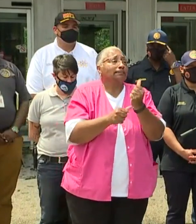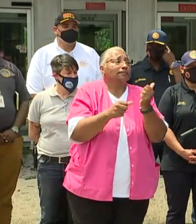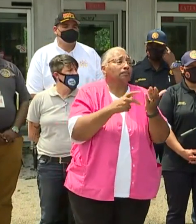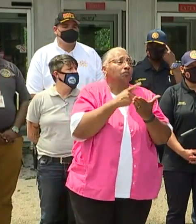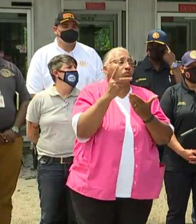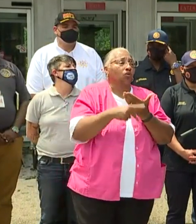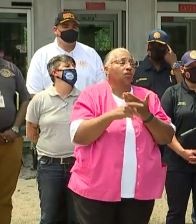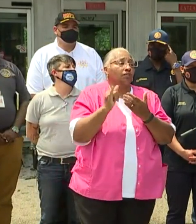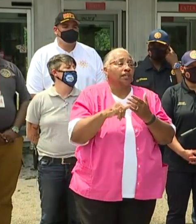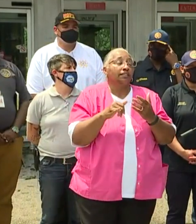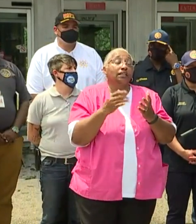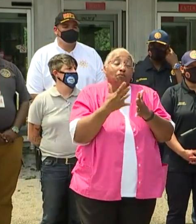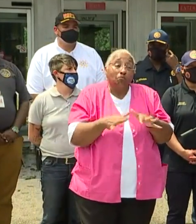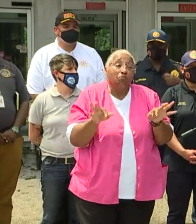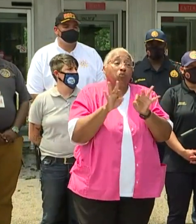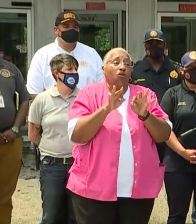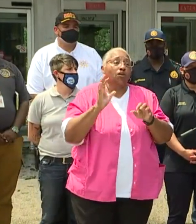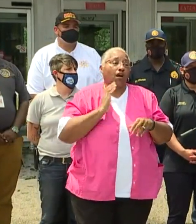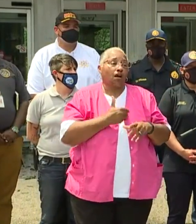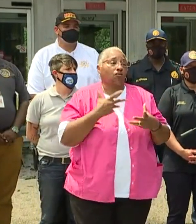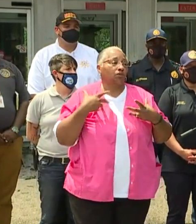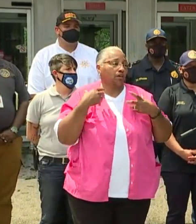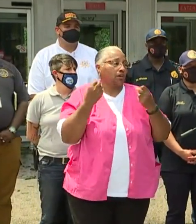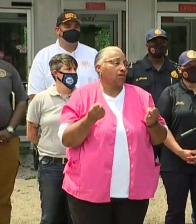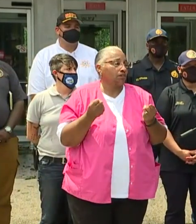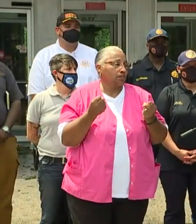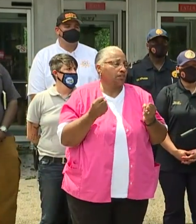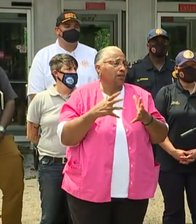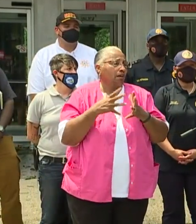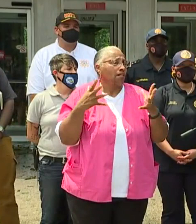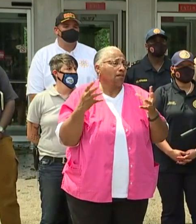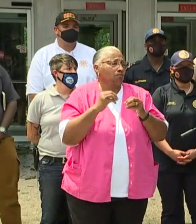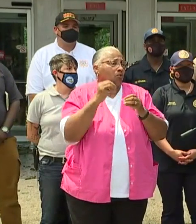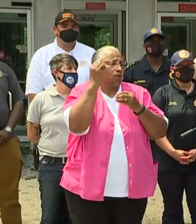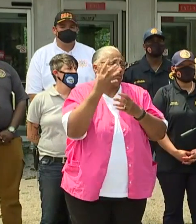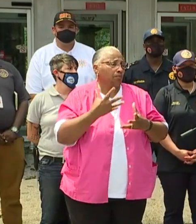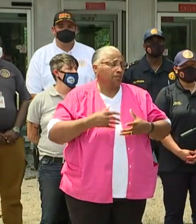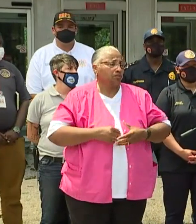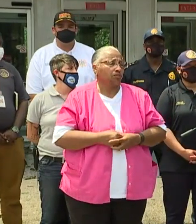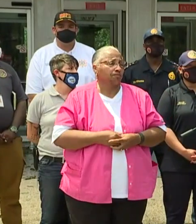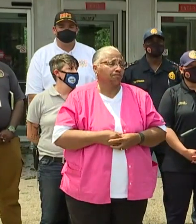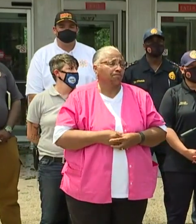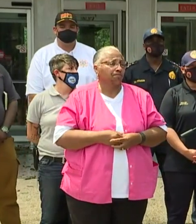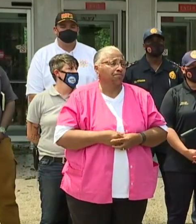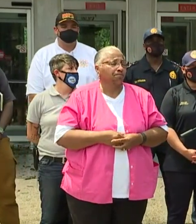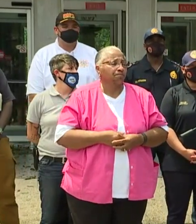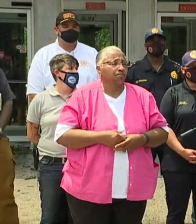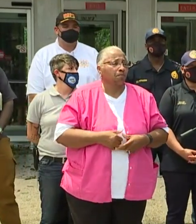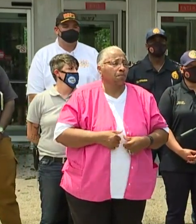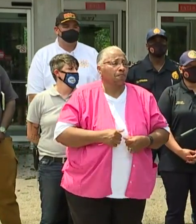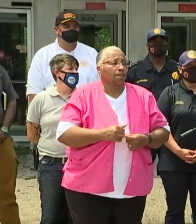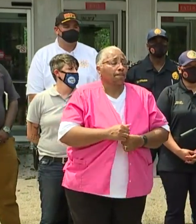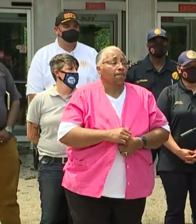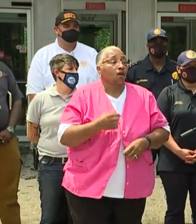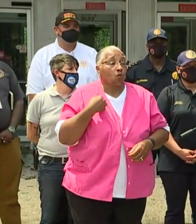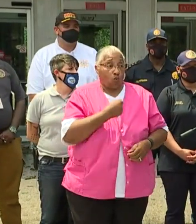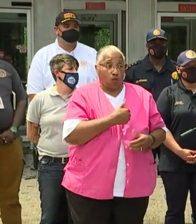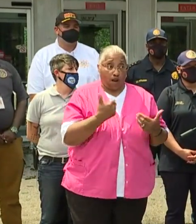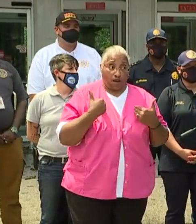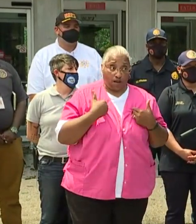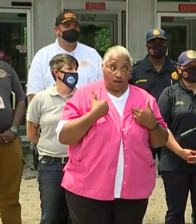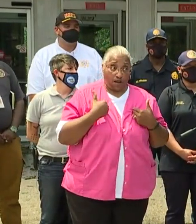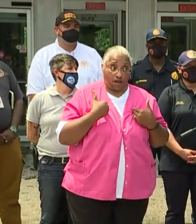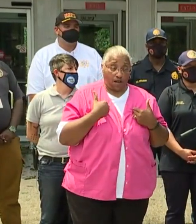that are so vital to our recovery. And there will be much more information about that. We have